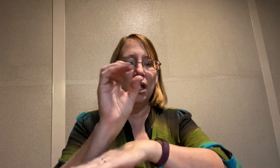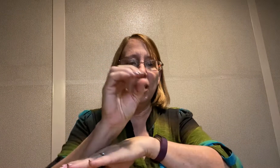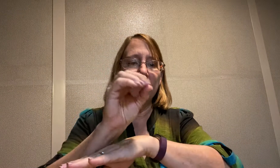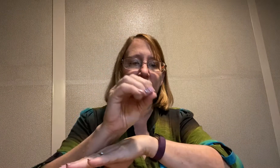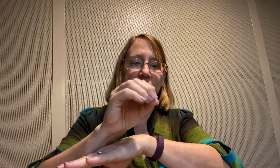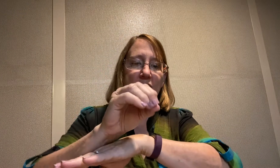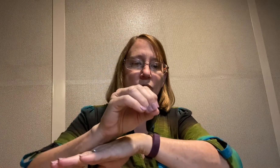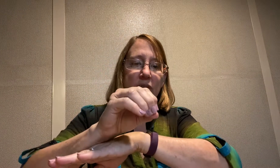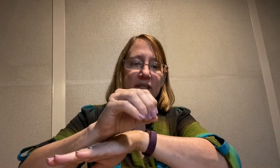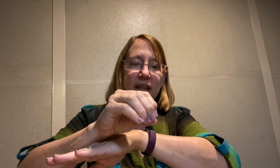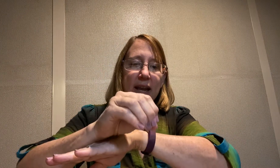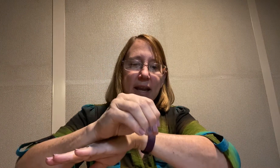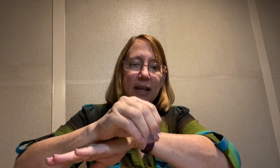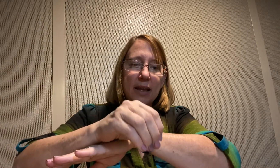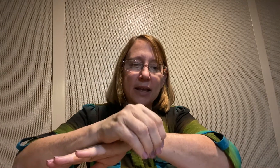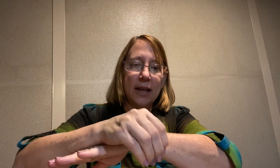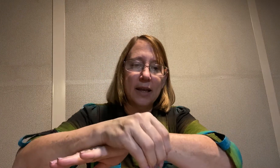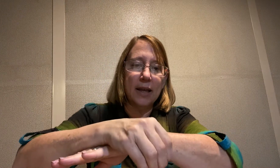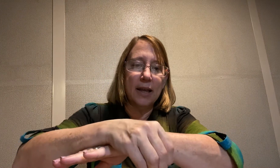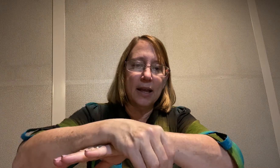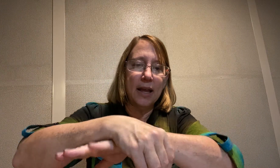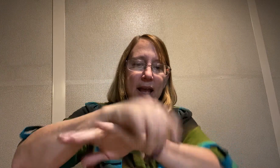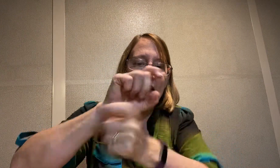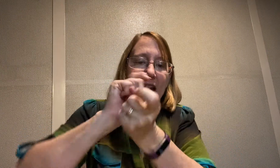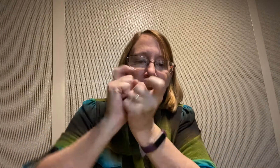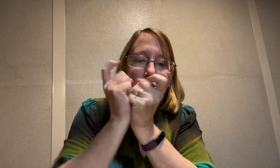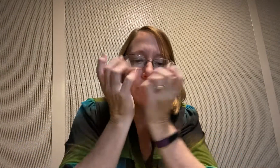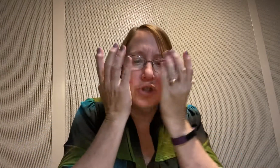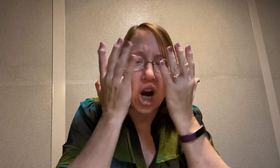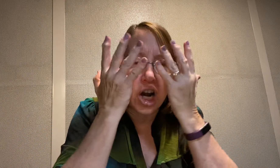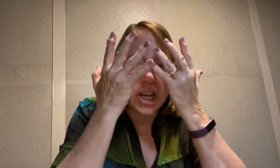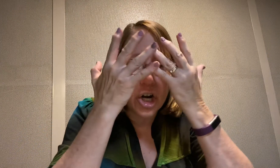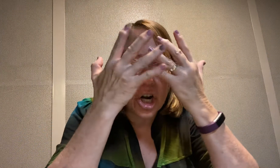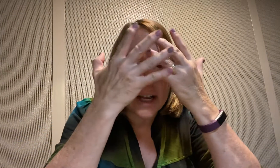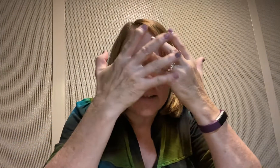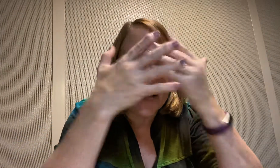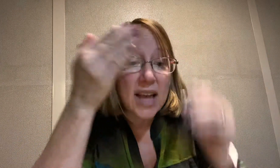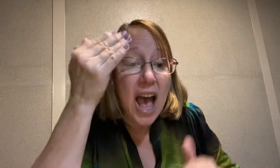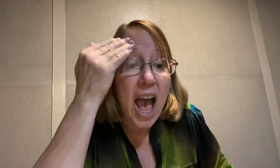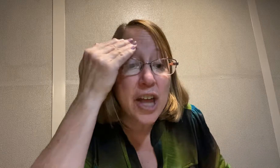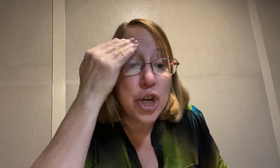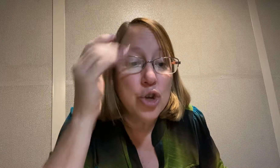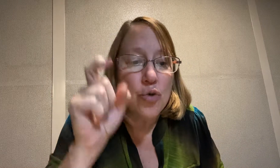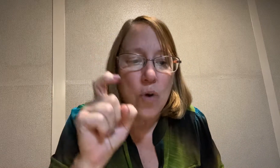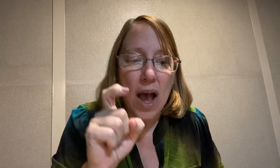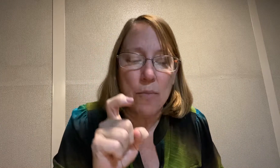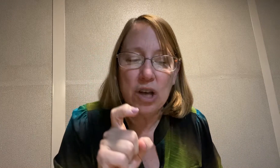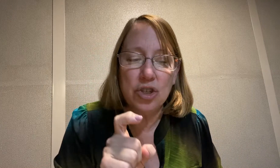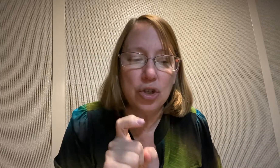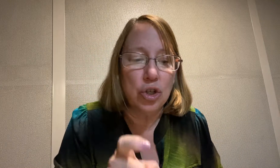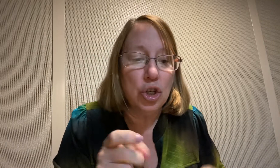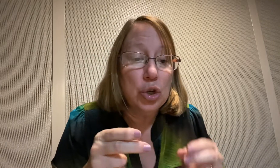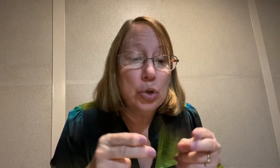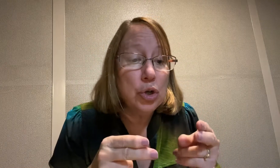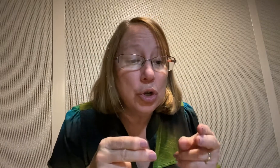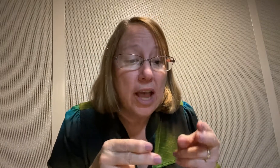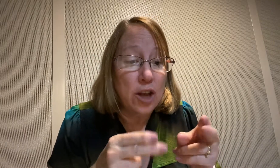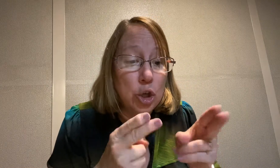The sun was setting, and it grew dark in earnest. I knew I must lose